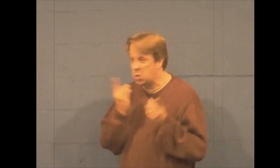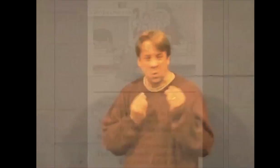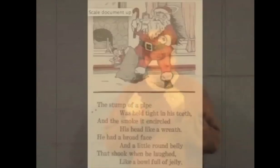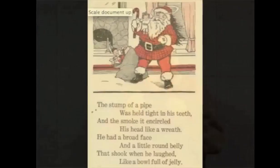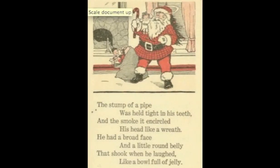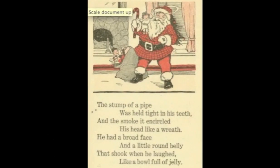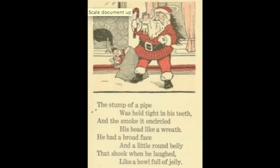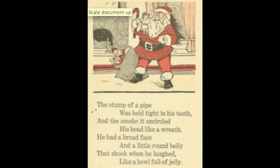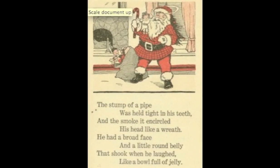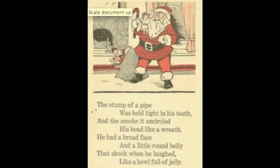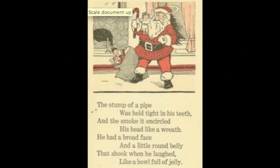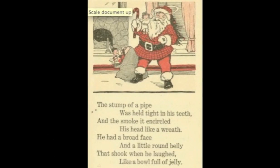I had to do something.